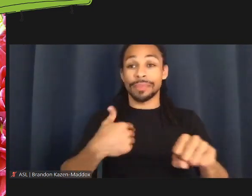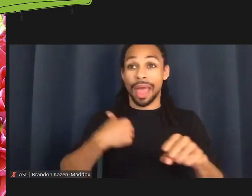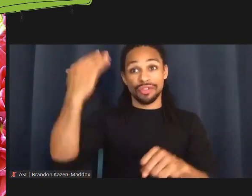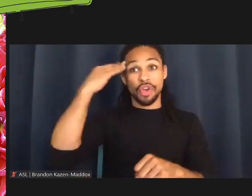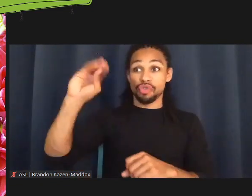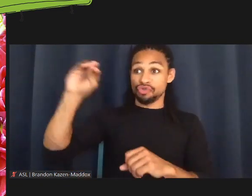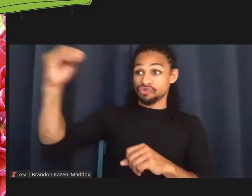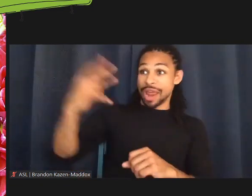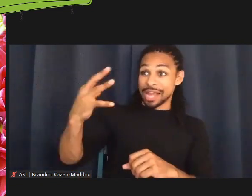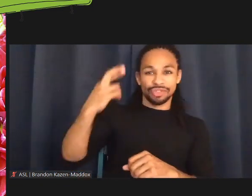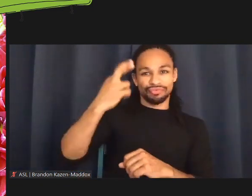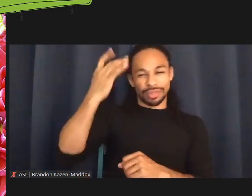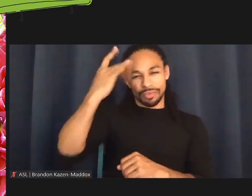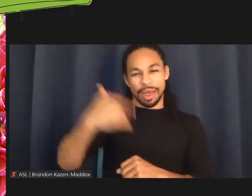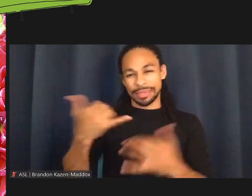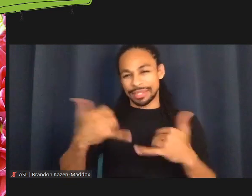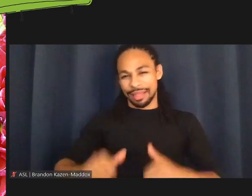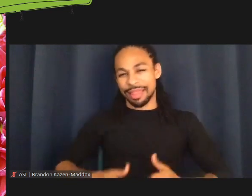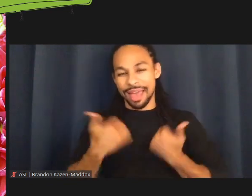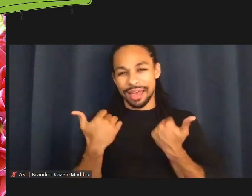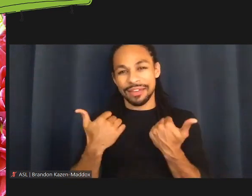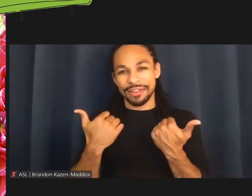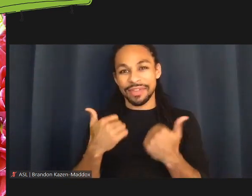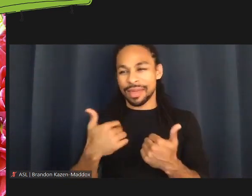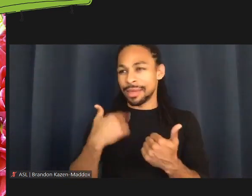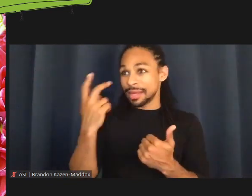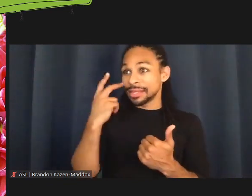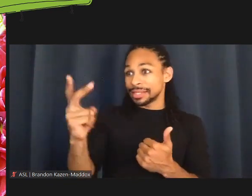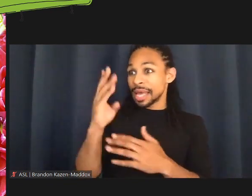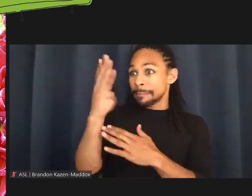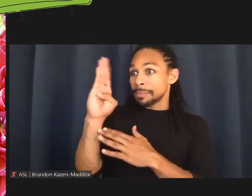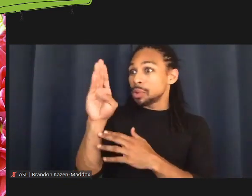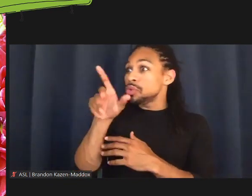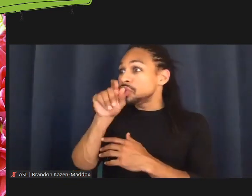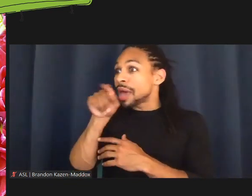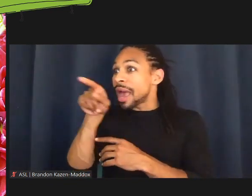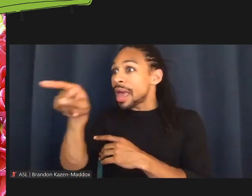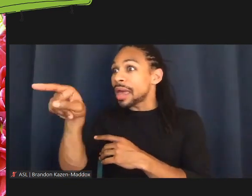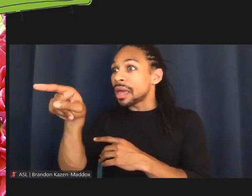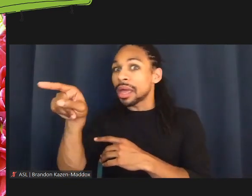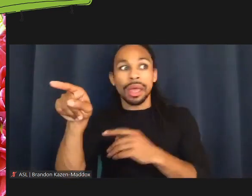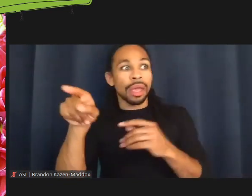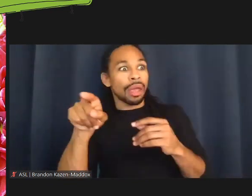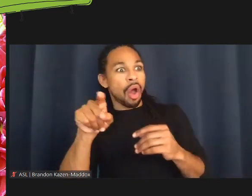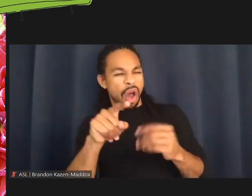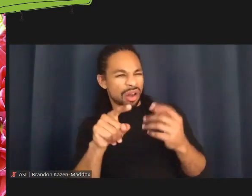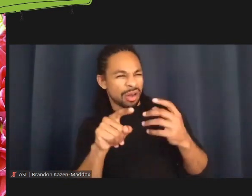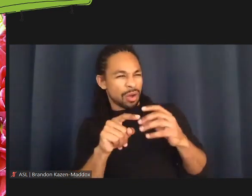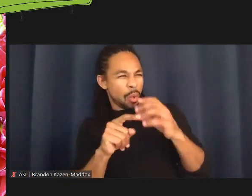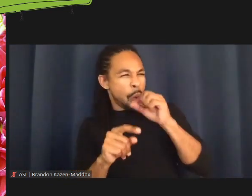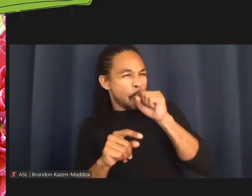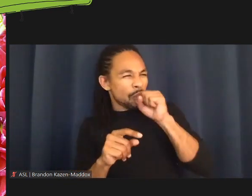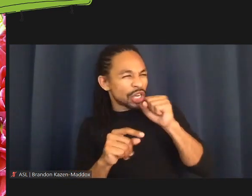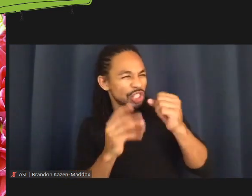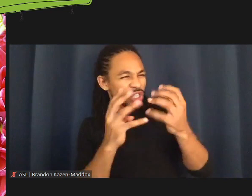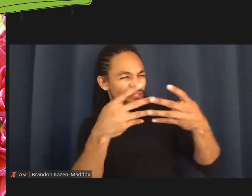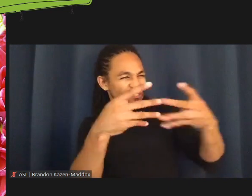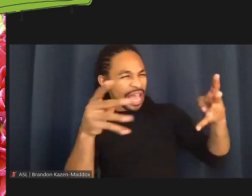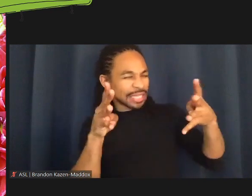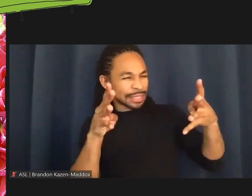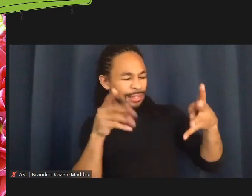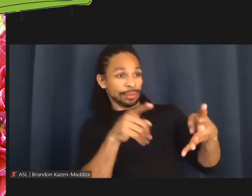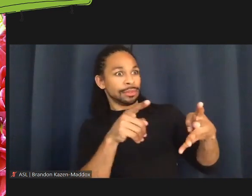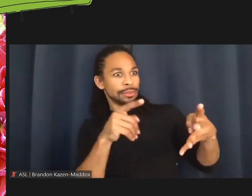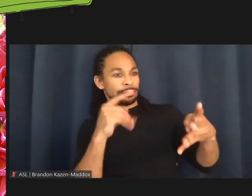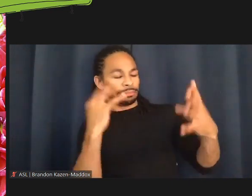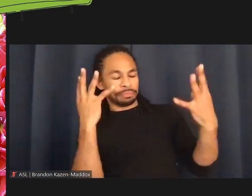Shock of blue jay on an oxidized fence. I try to make a religious exception. Don't